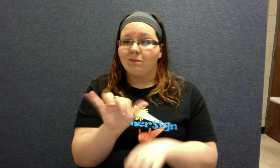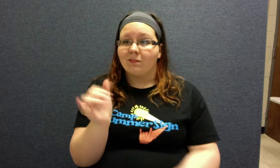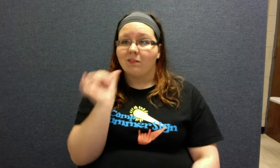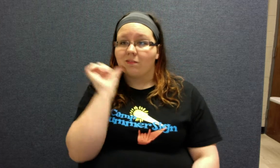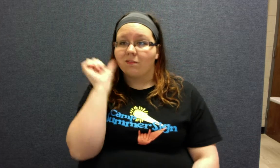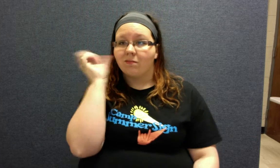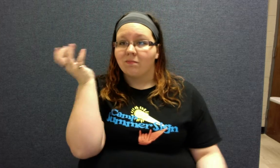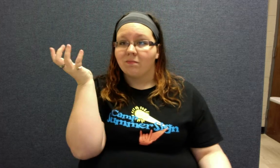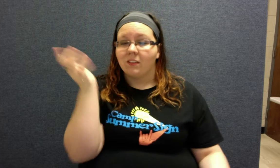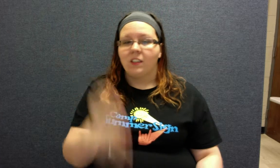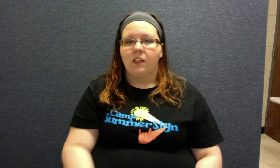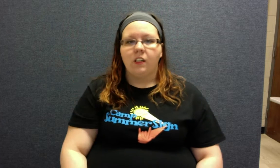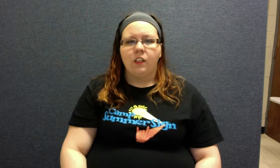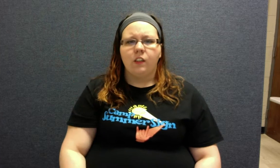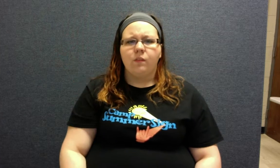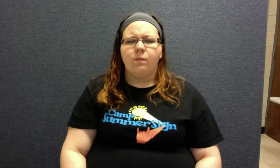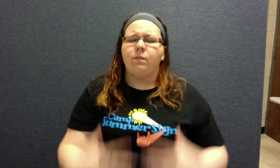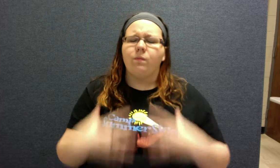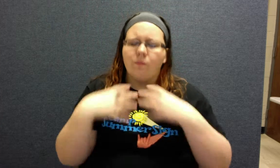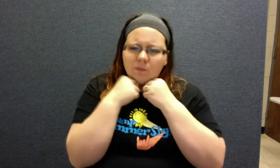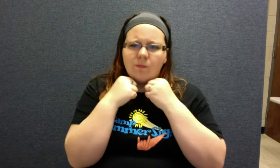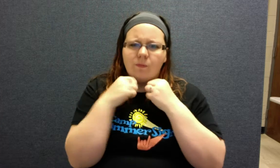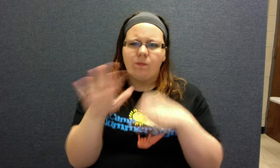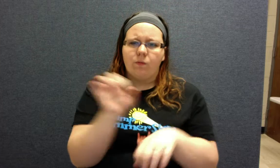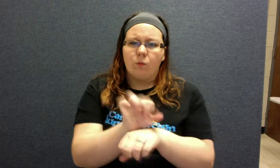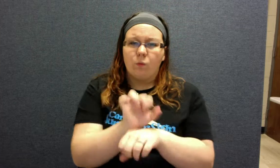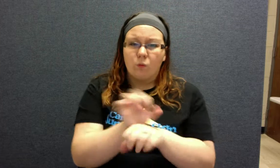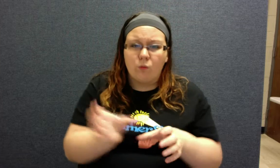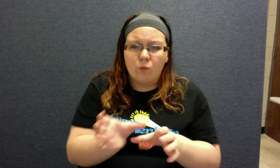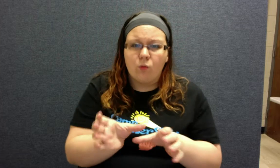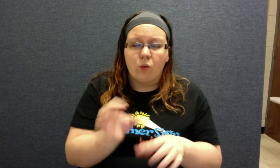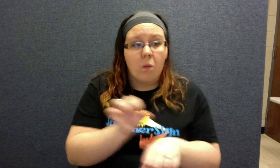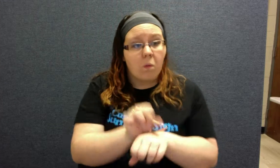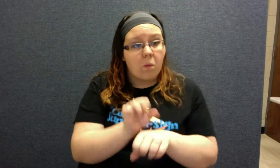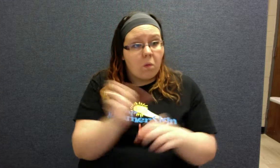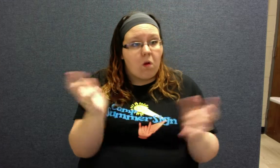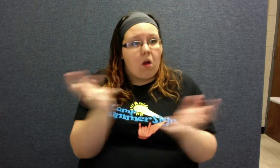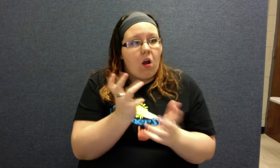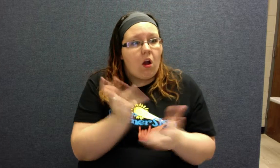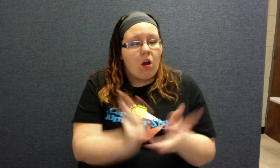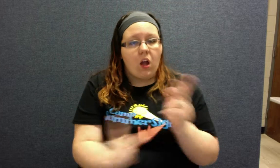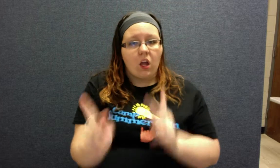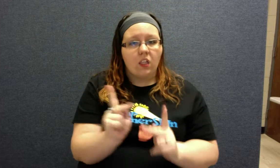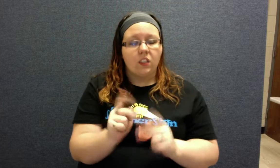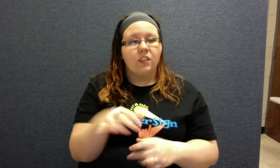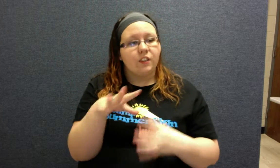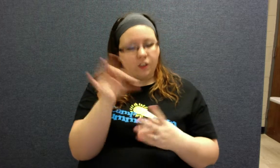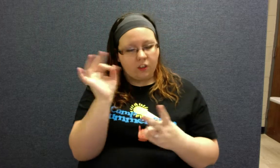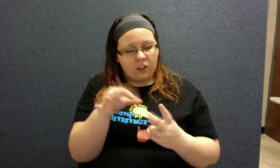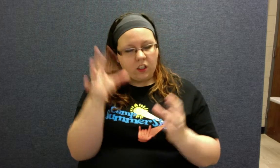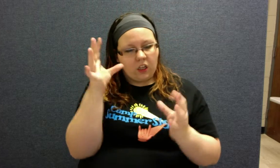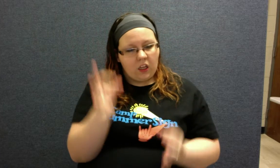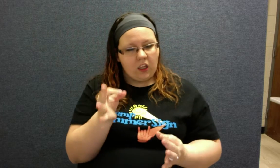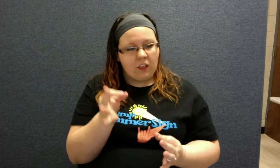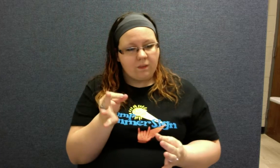You absolutely adore the work you're doing. You're working with really, really good people, and you have to make a choice. Do I leave all of that